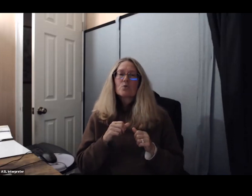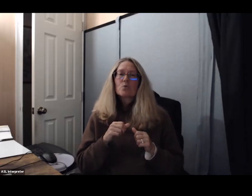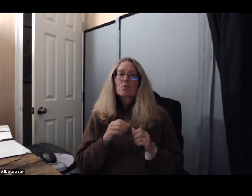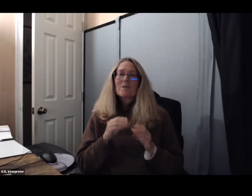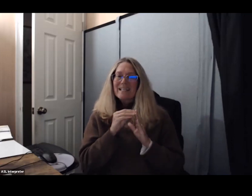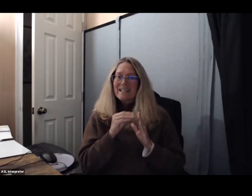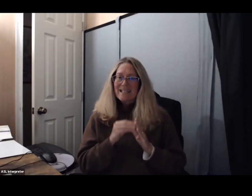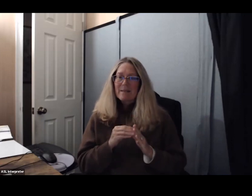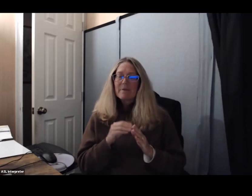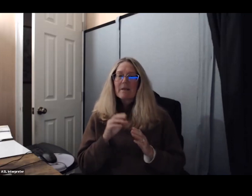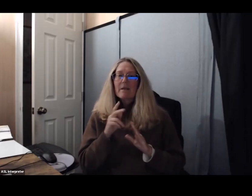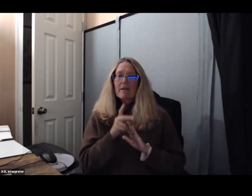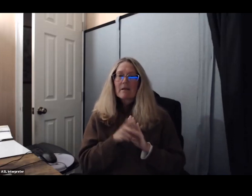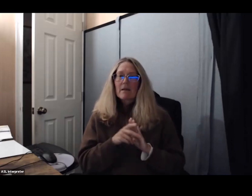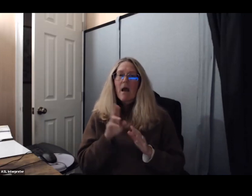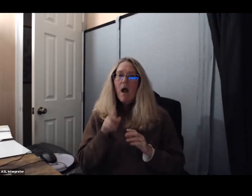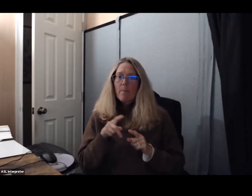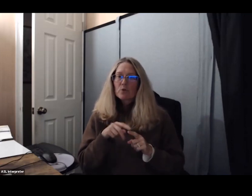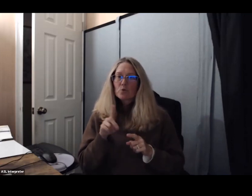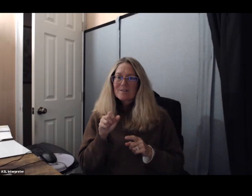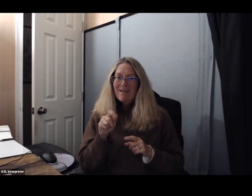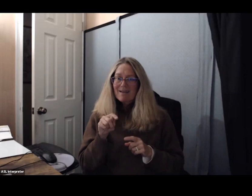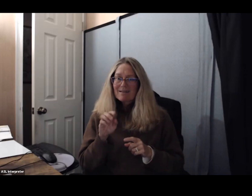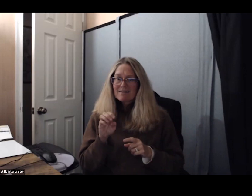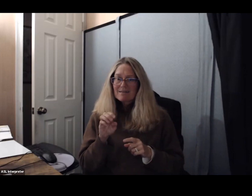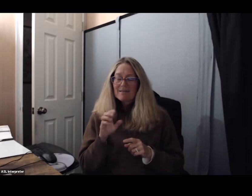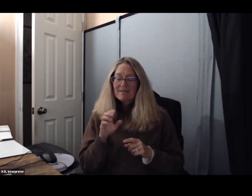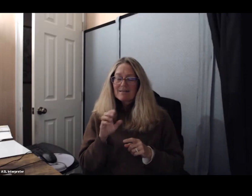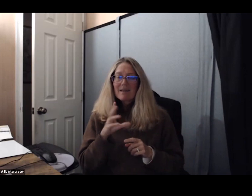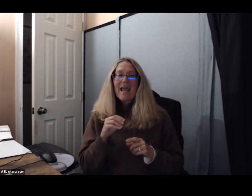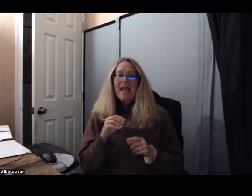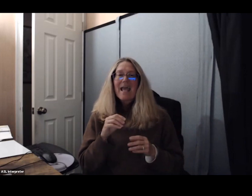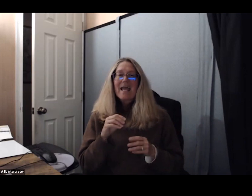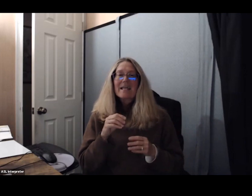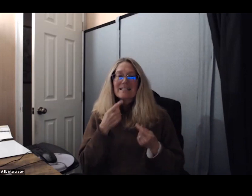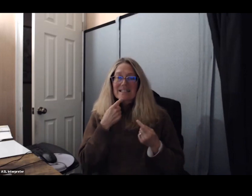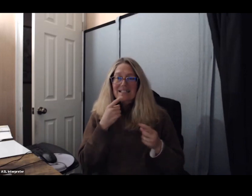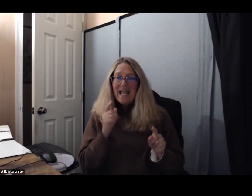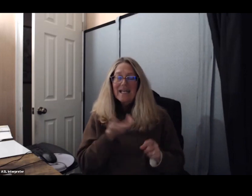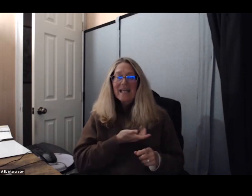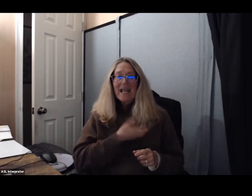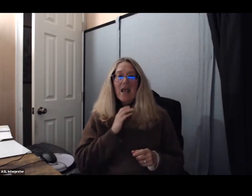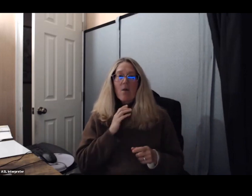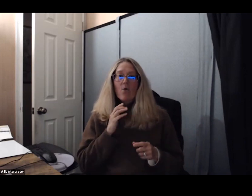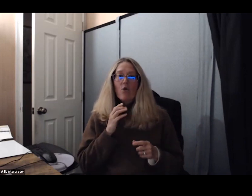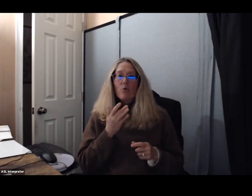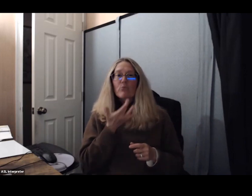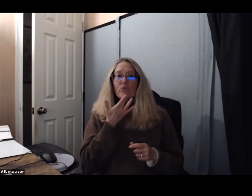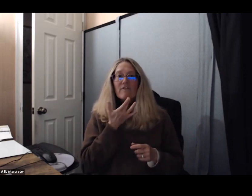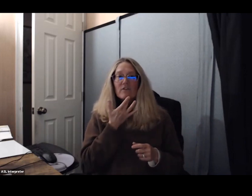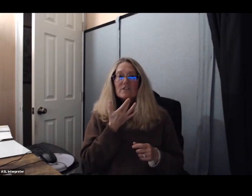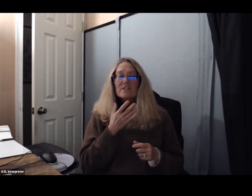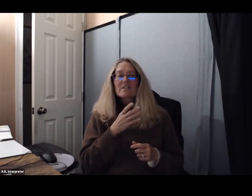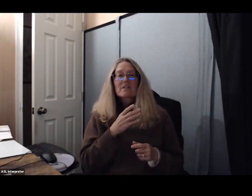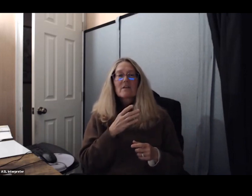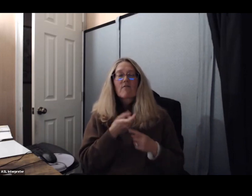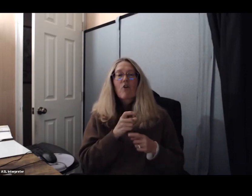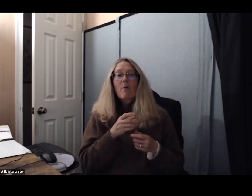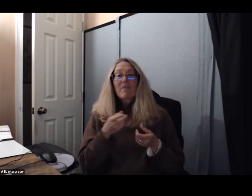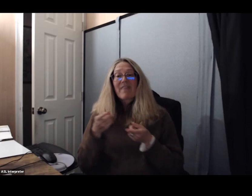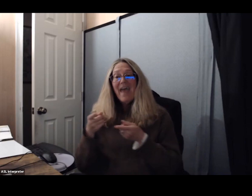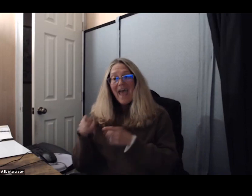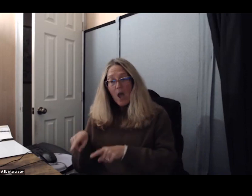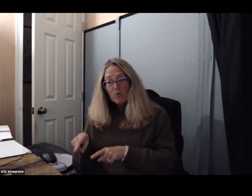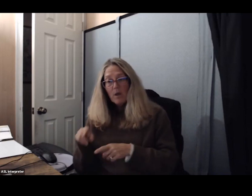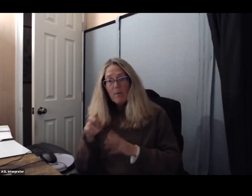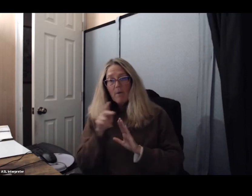policies, and then when appropriate, also stating our preference on the outcome of some of those policies to